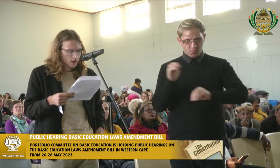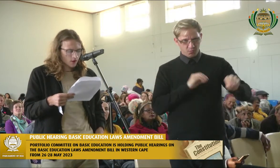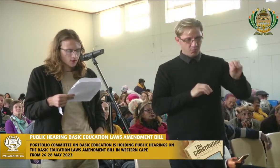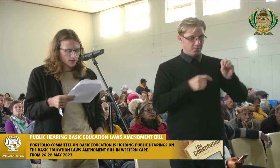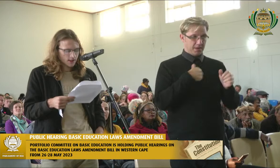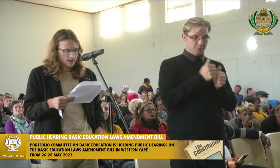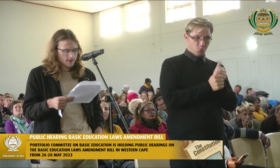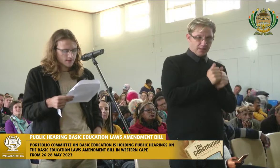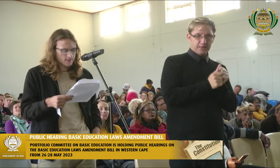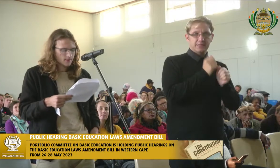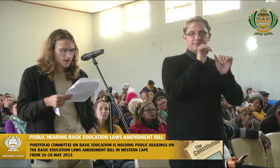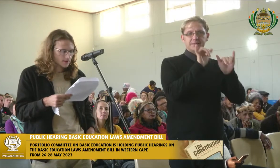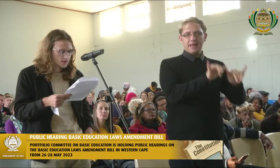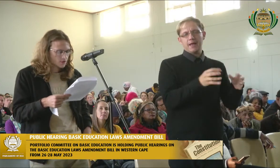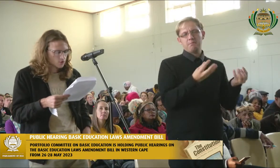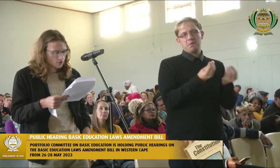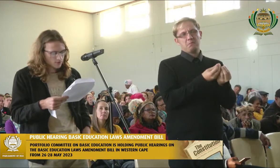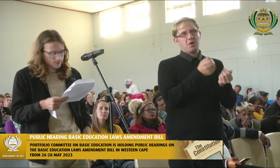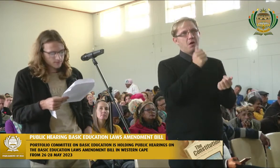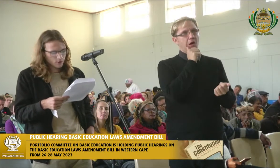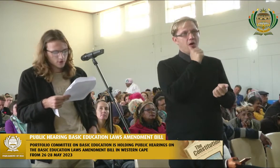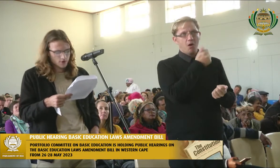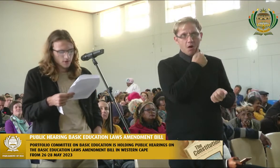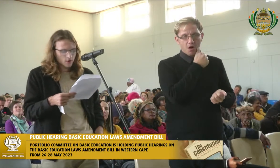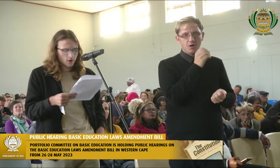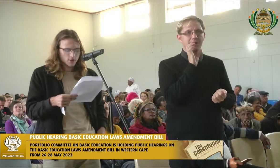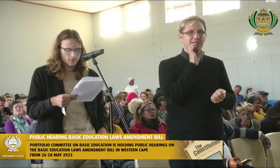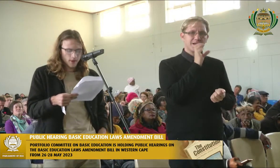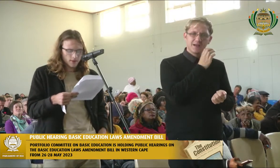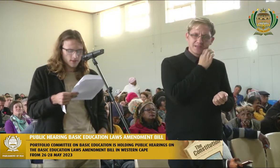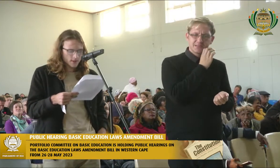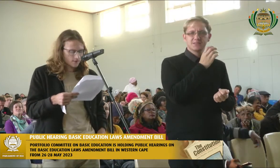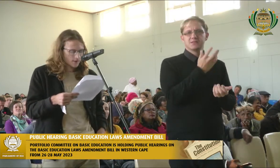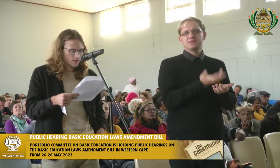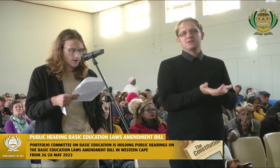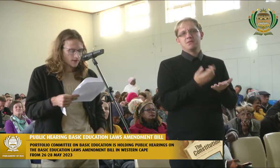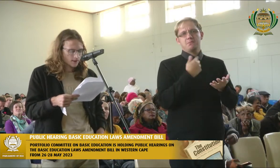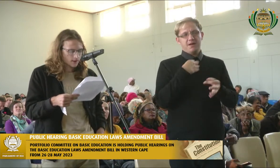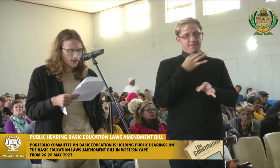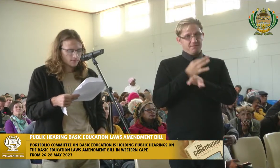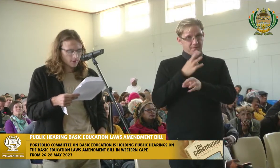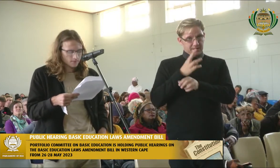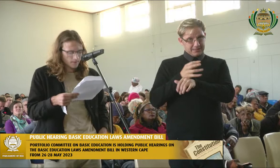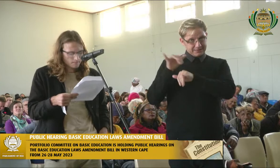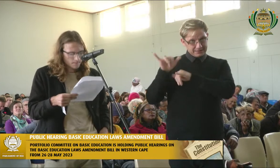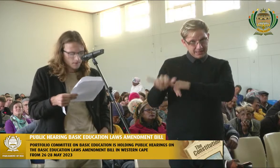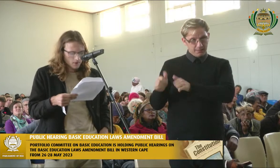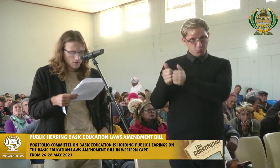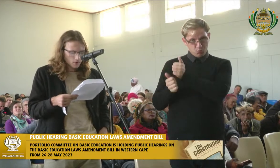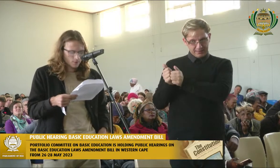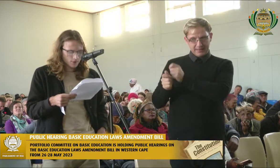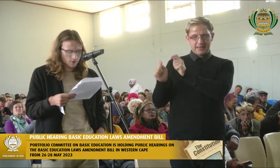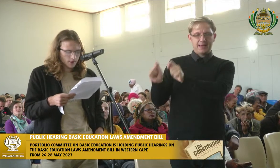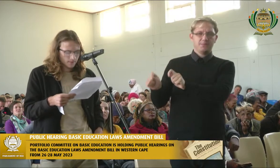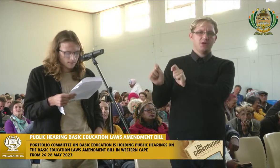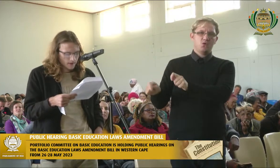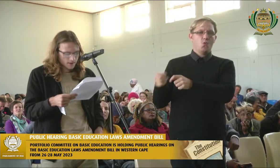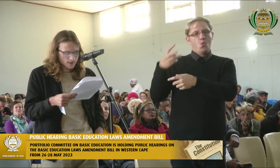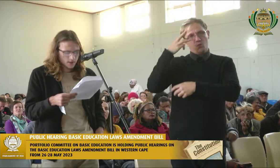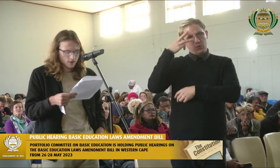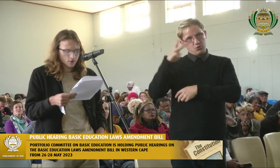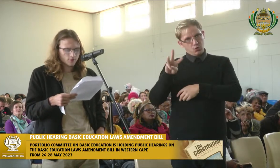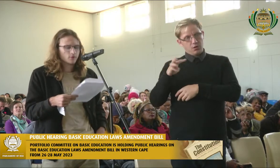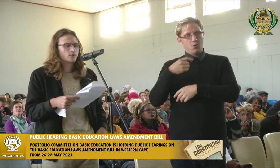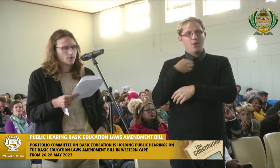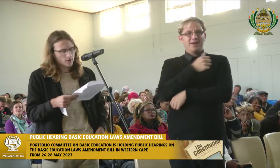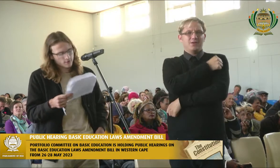with our aunt and cousins, either in George or in Potch, whilst our parents stayed with our brother in Cape Town or Pretoria. And